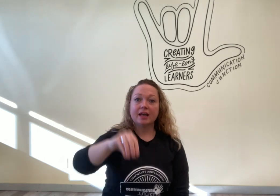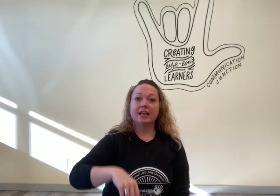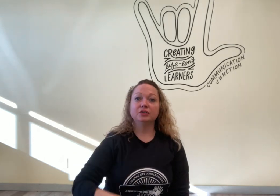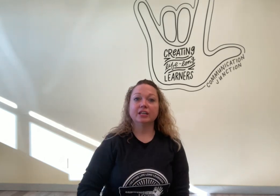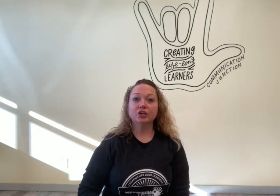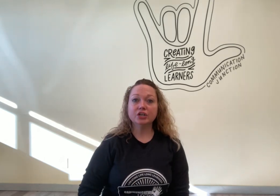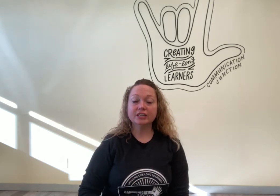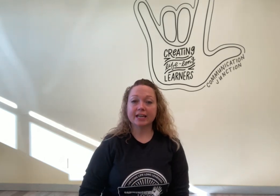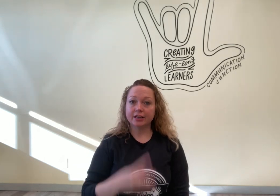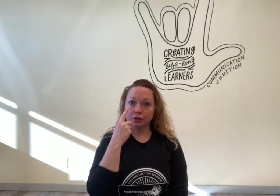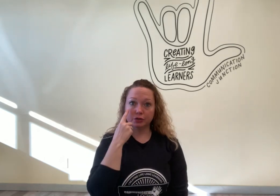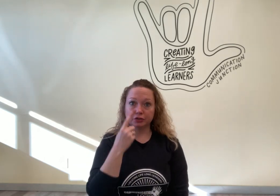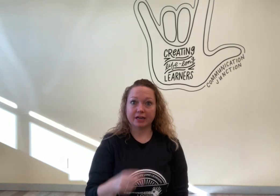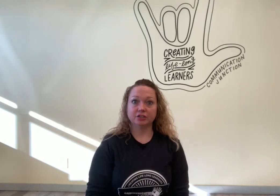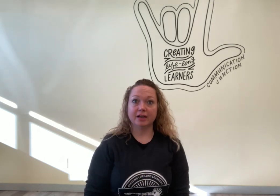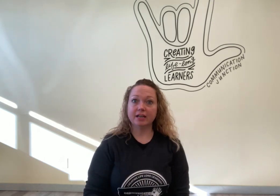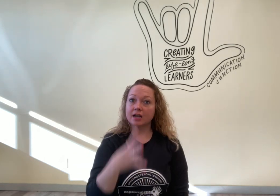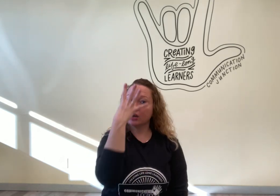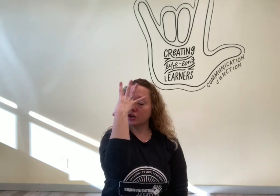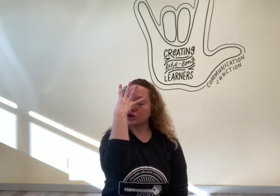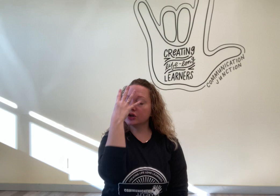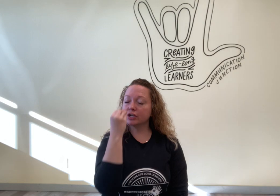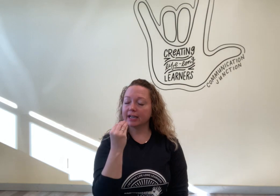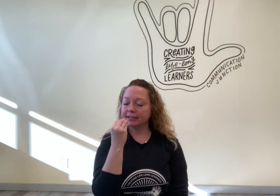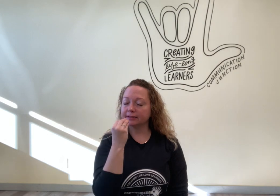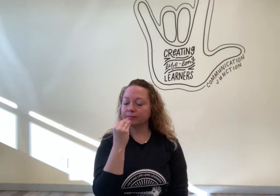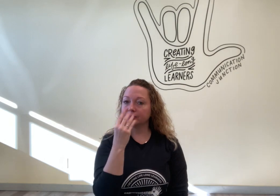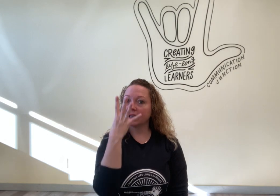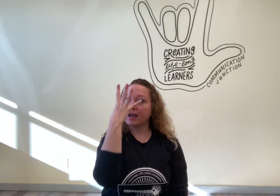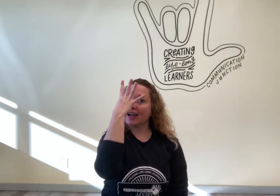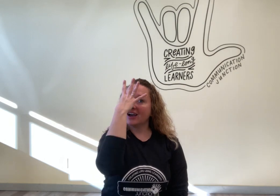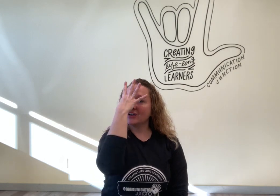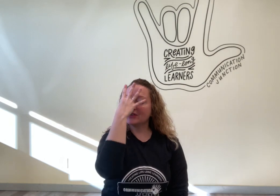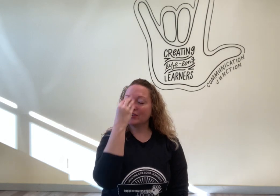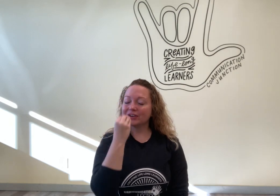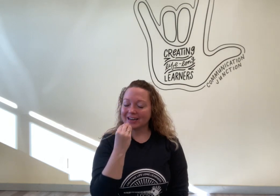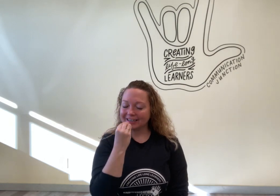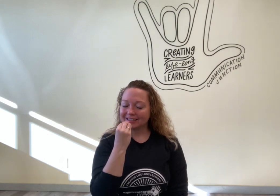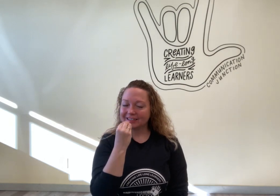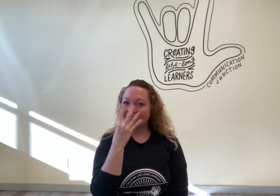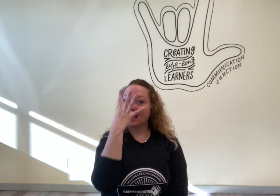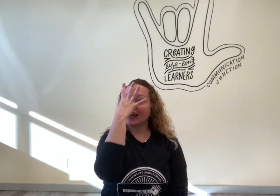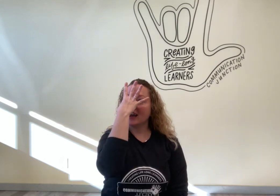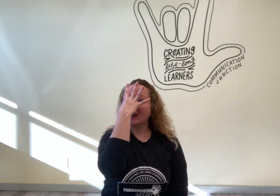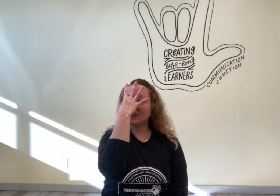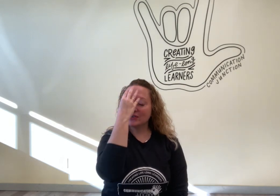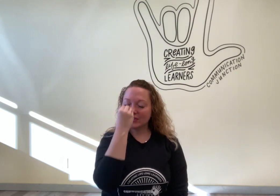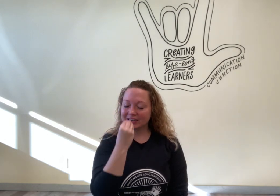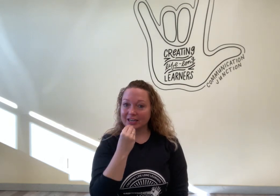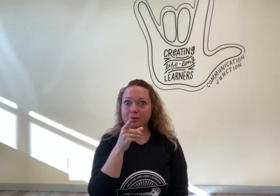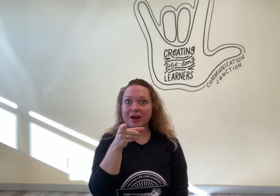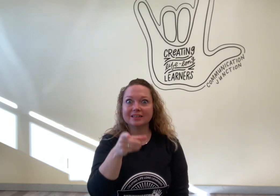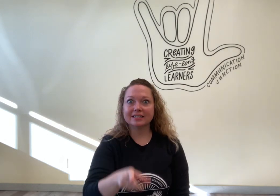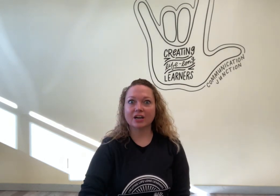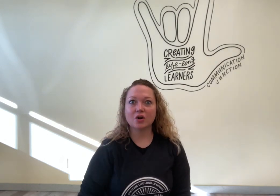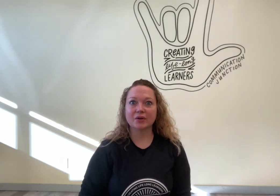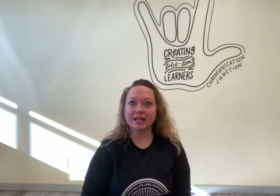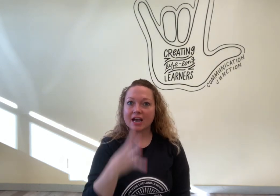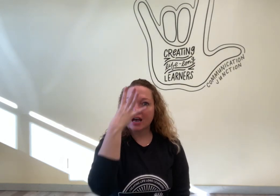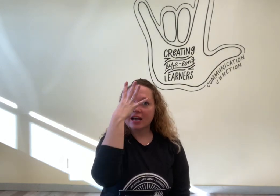say good night and you close your eyes. You ready? Good night, good night, good night. You practice it at home, ready?